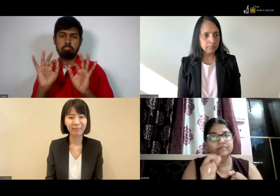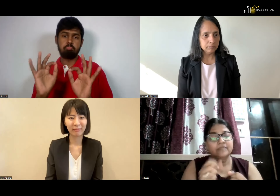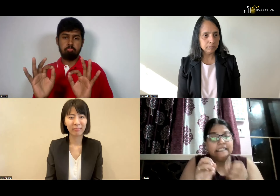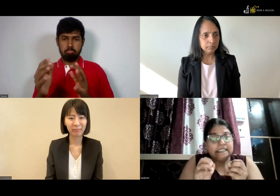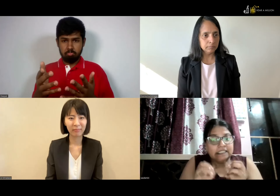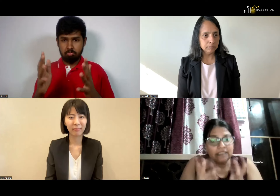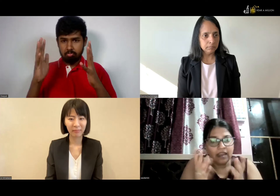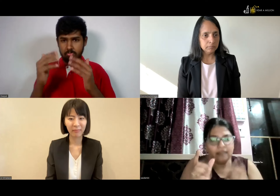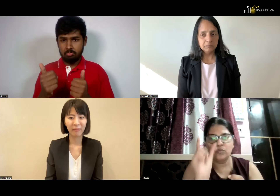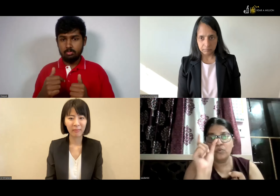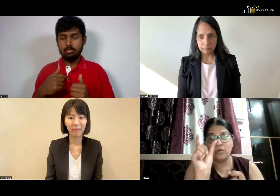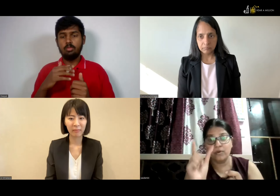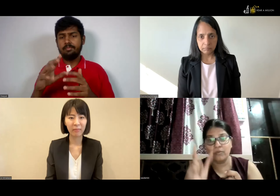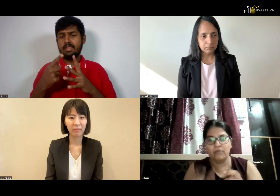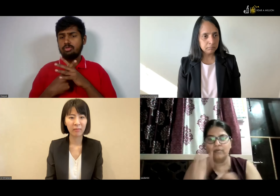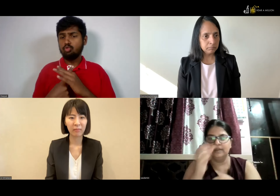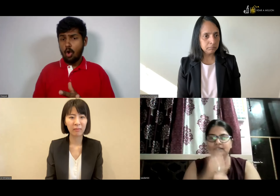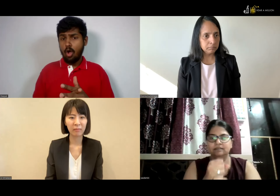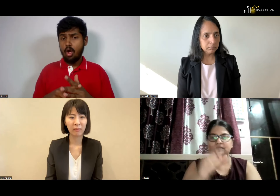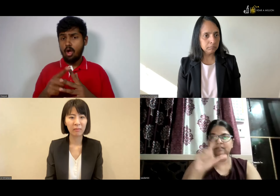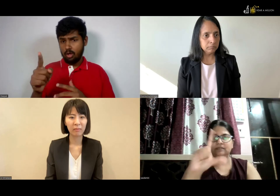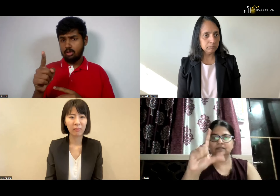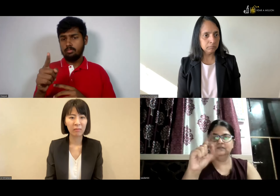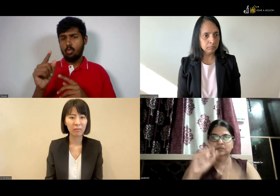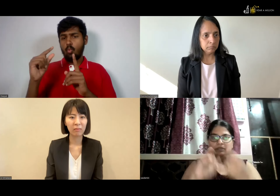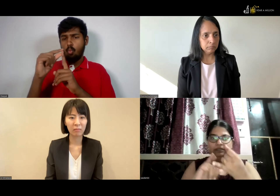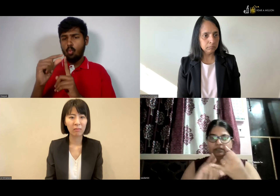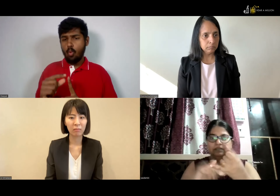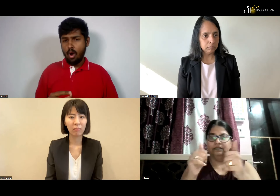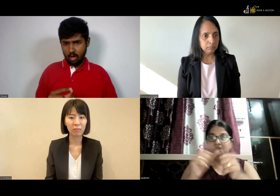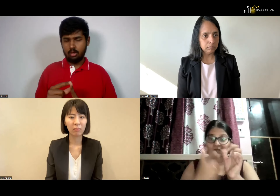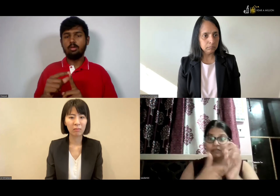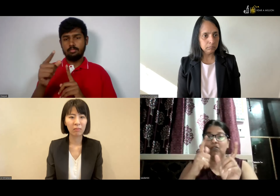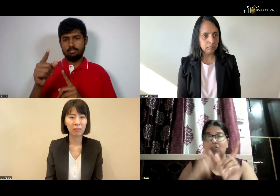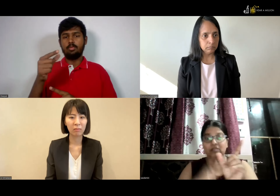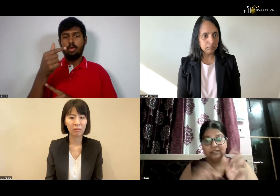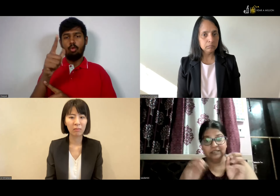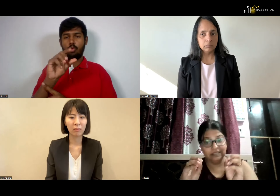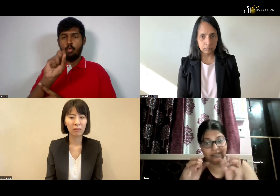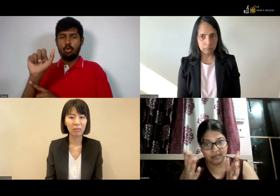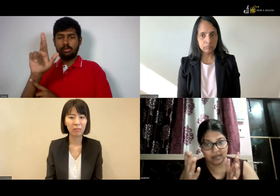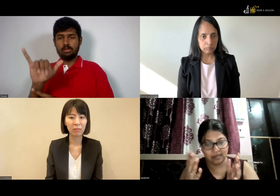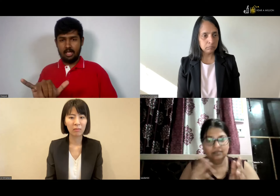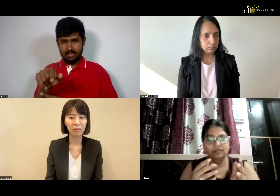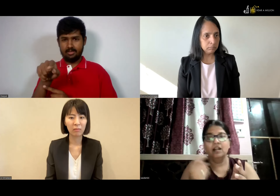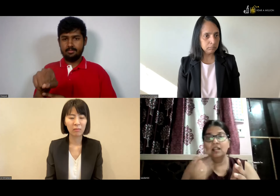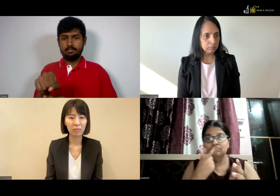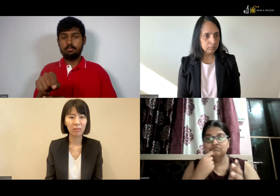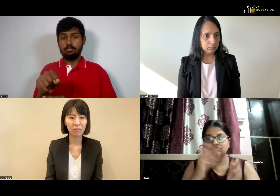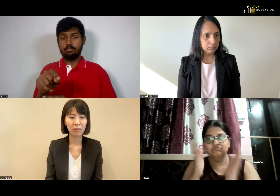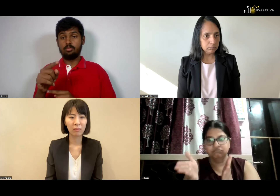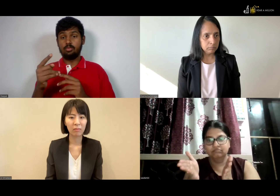So what I want to ask is that we need to begin with the glossary of words,